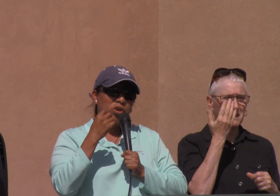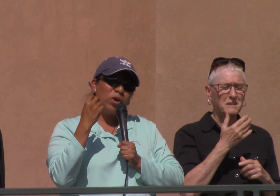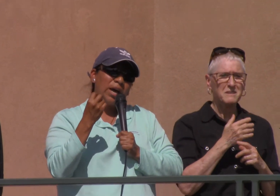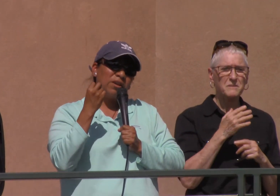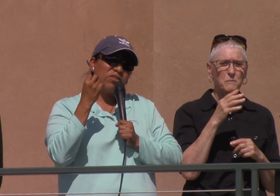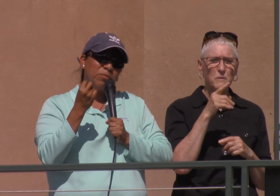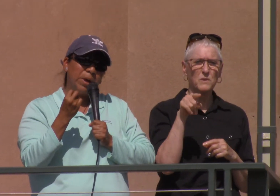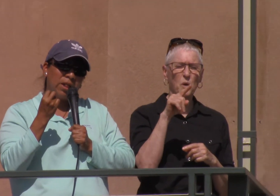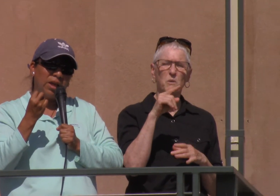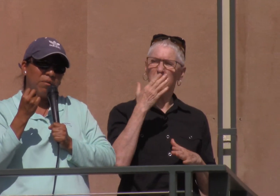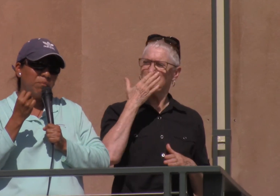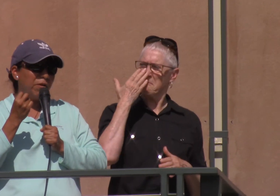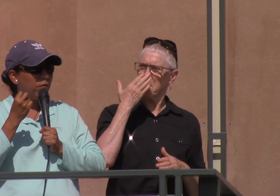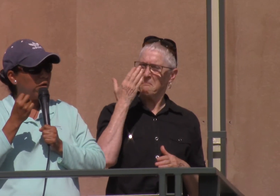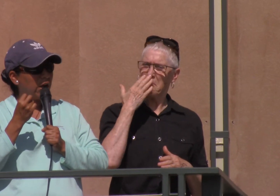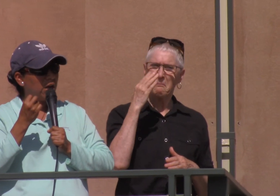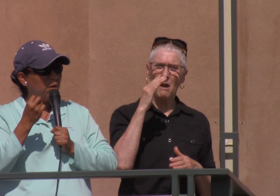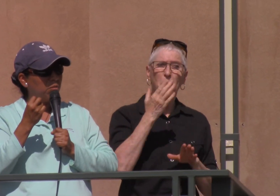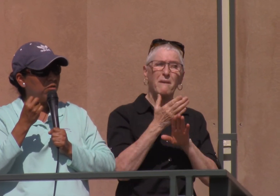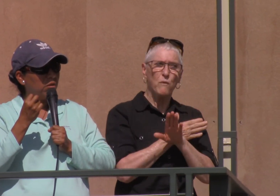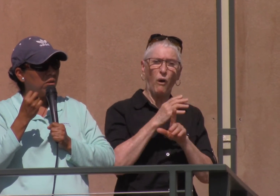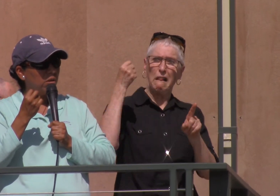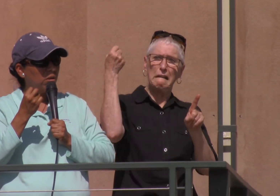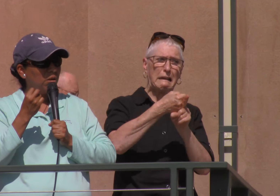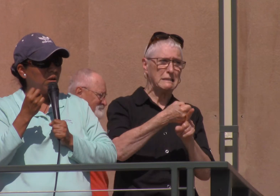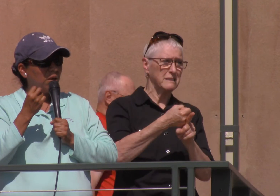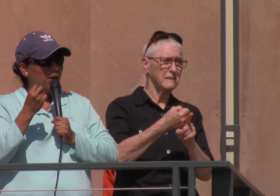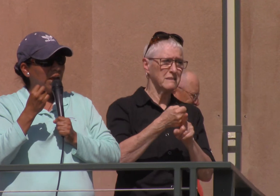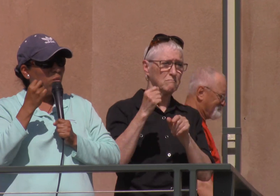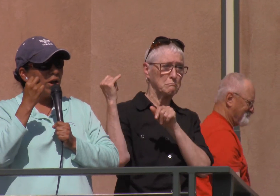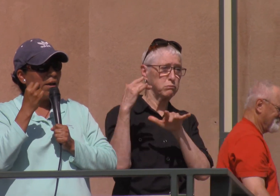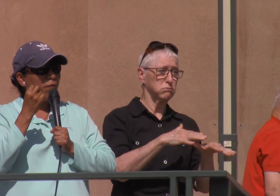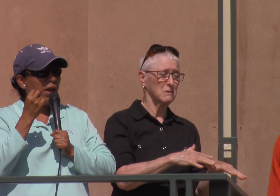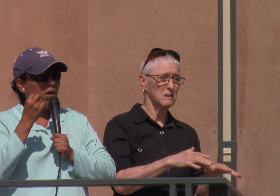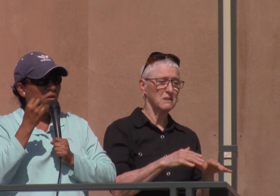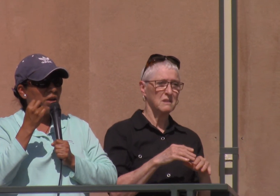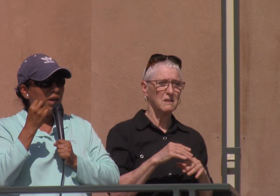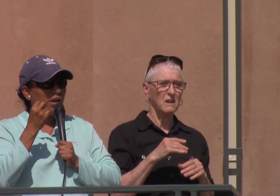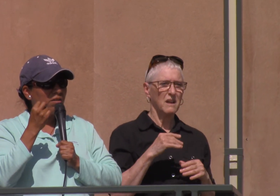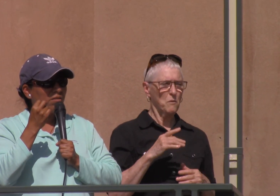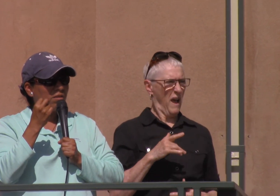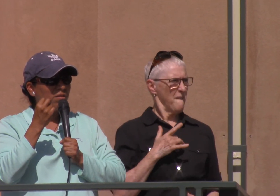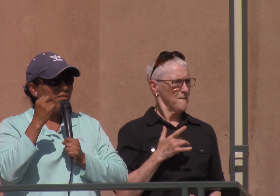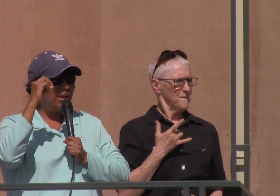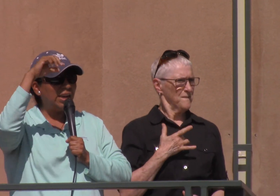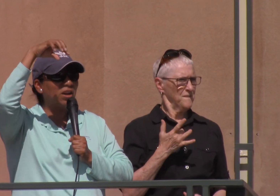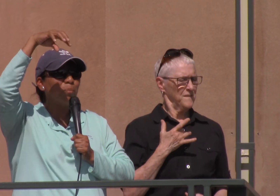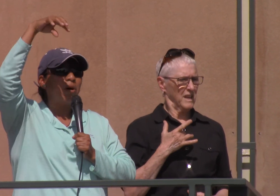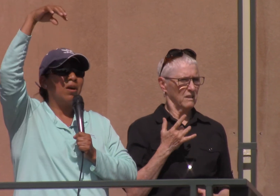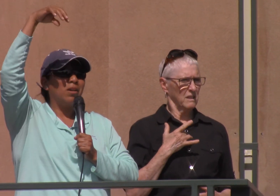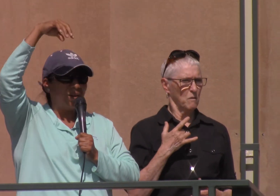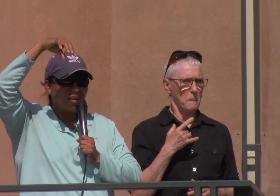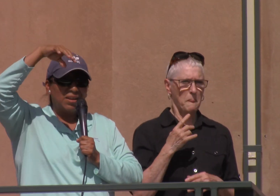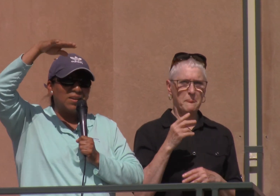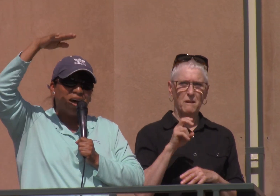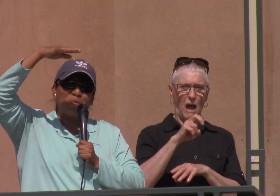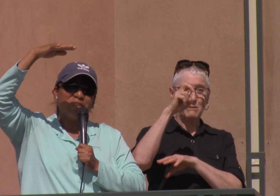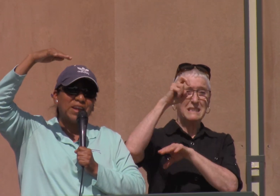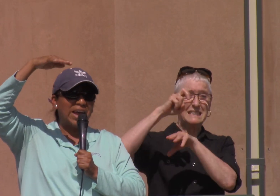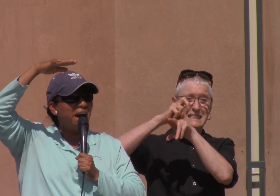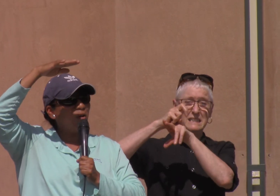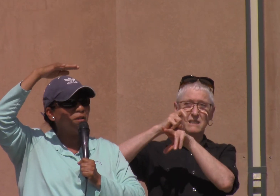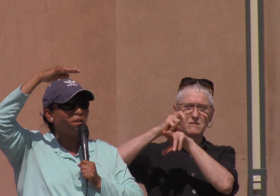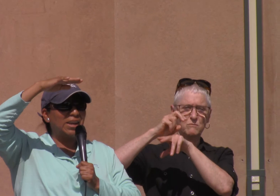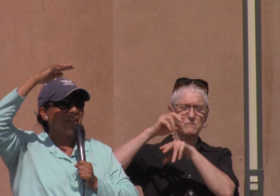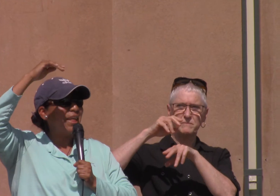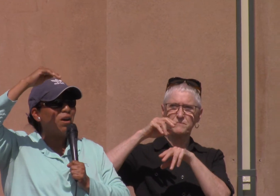And so you kind of smell it before it comes. And what I felt is sitting up on, I would